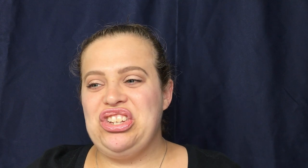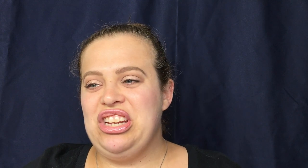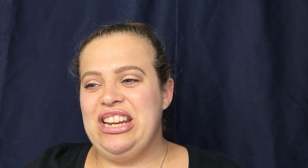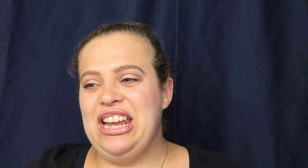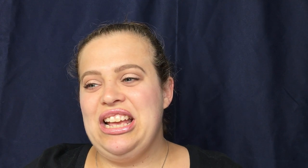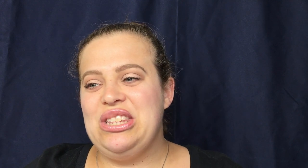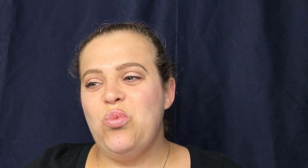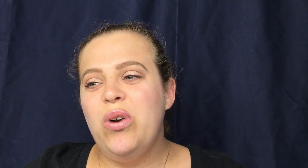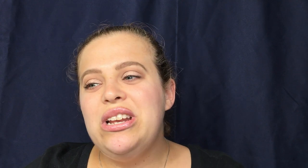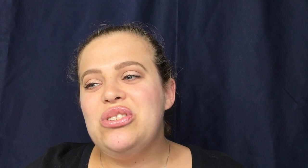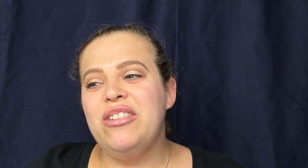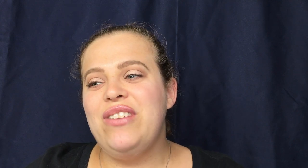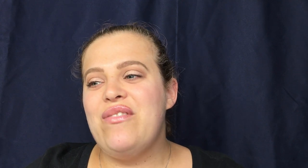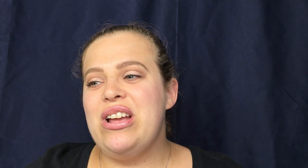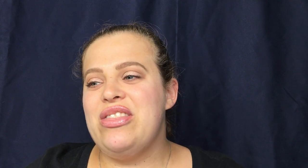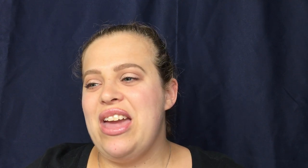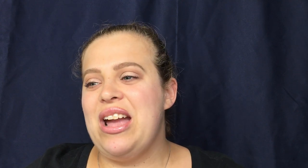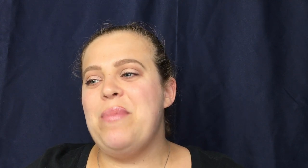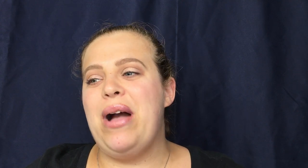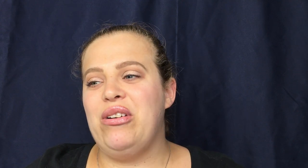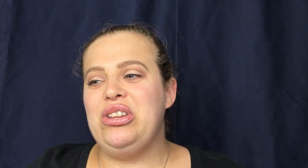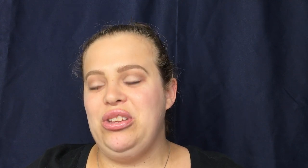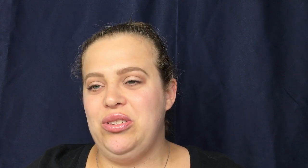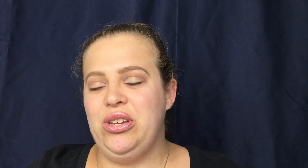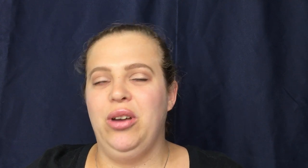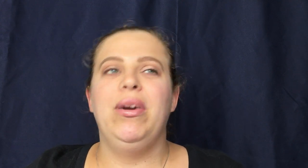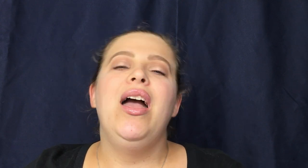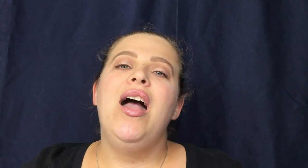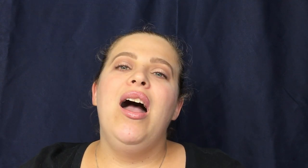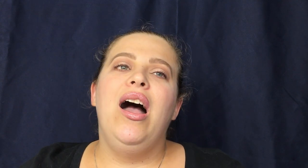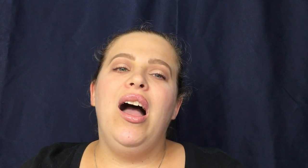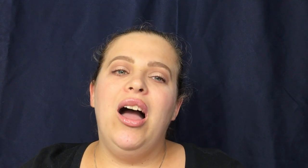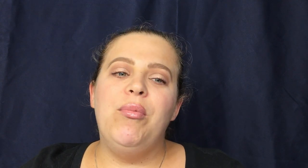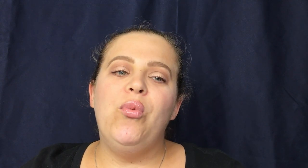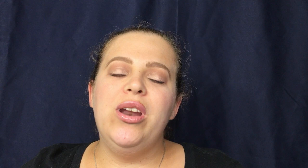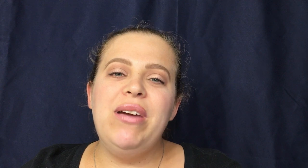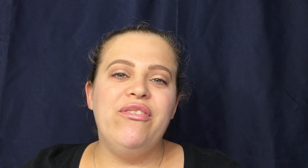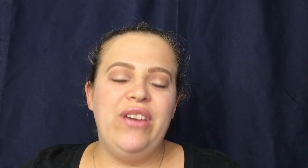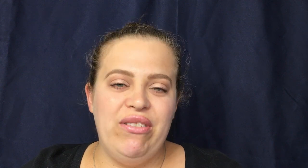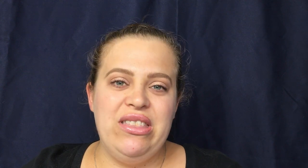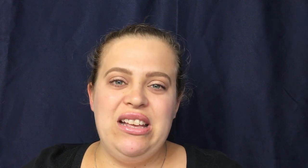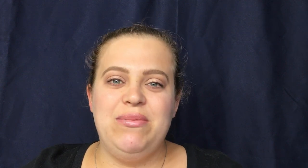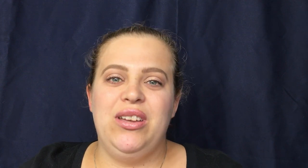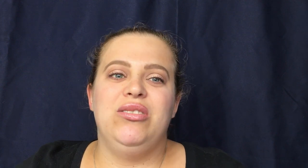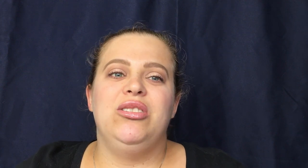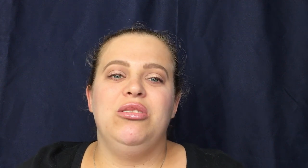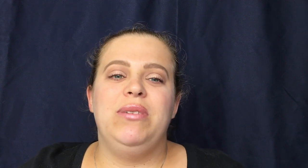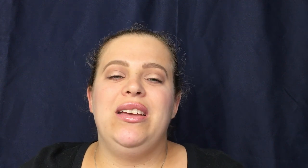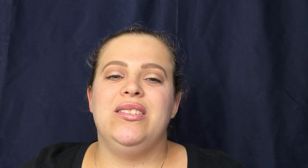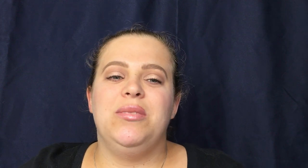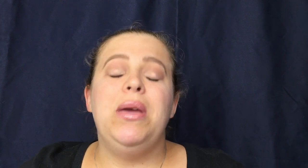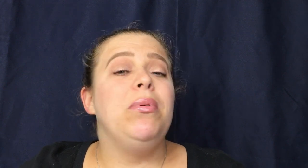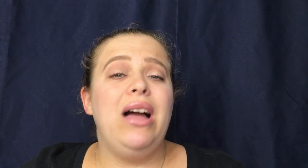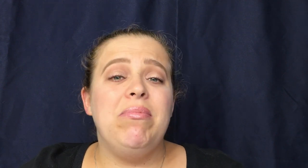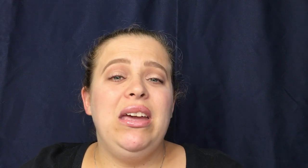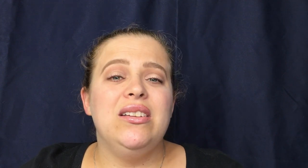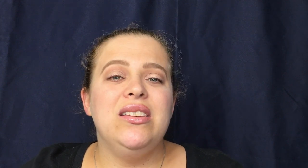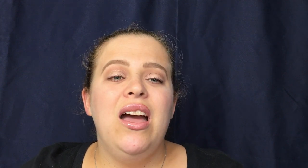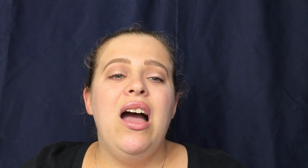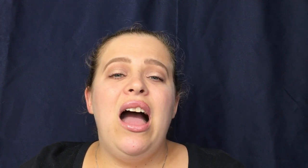question, is what is your favorite thing about YouTube? One of my favorite things about YouTube is the people I meet. I've